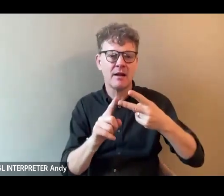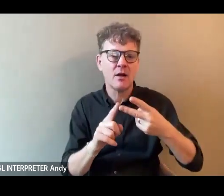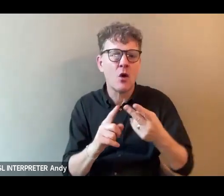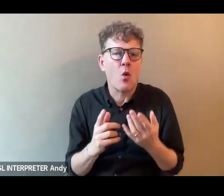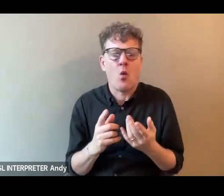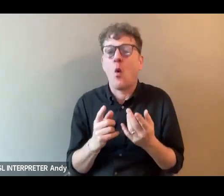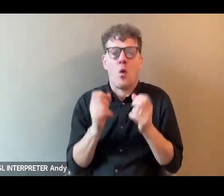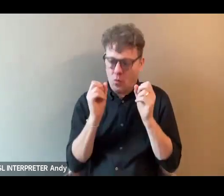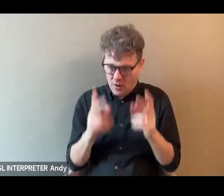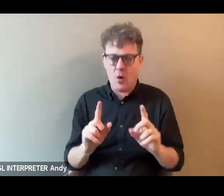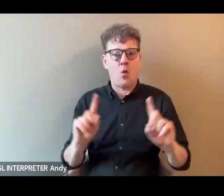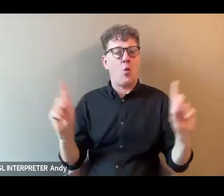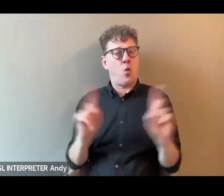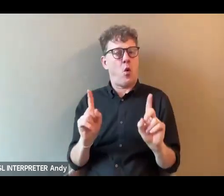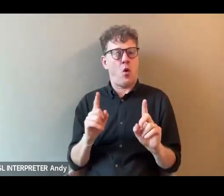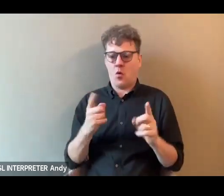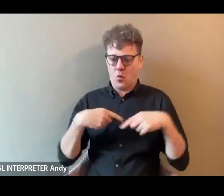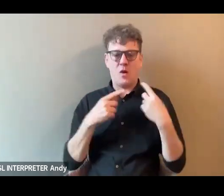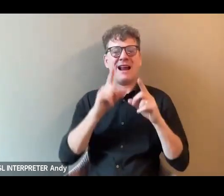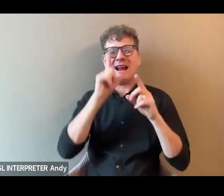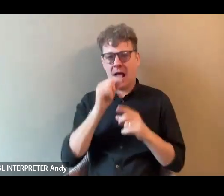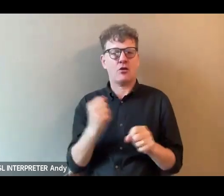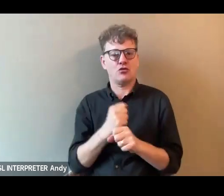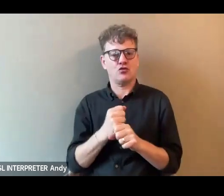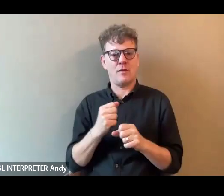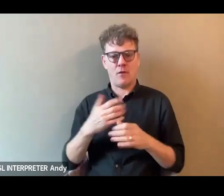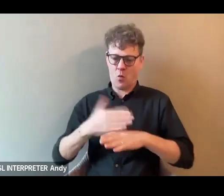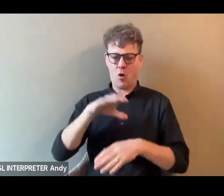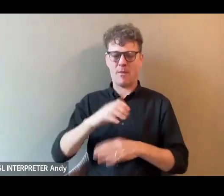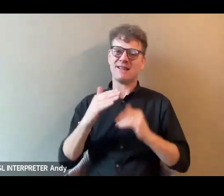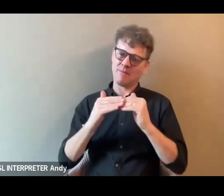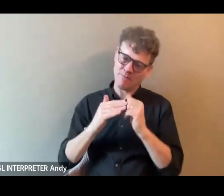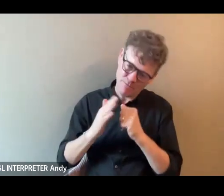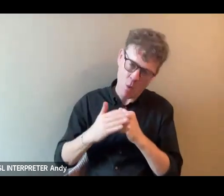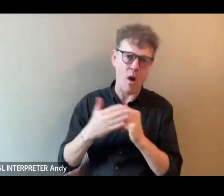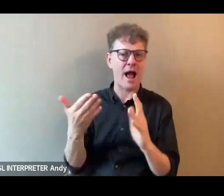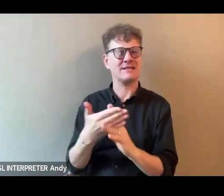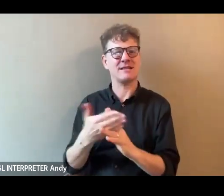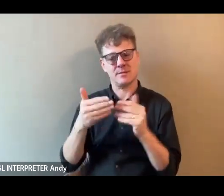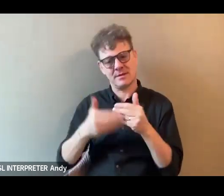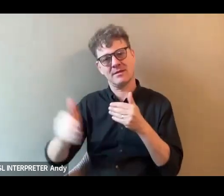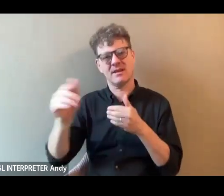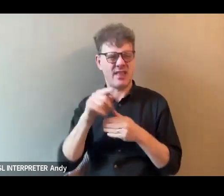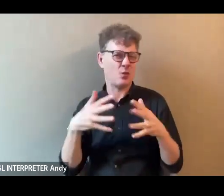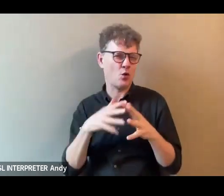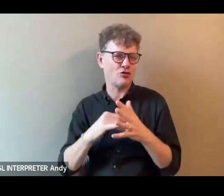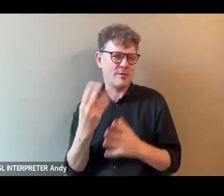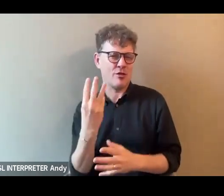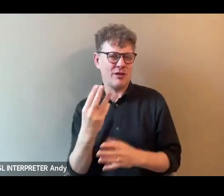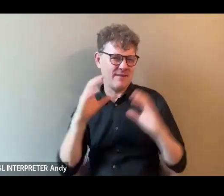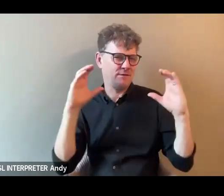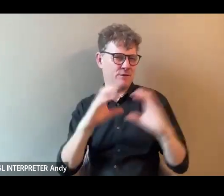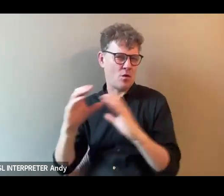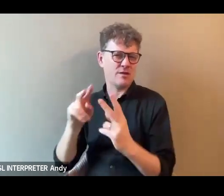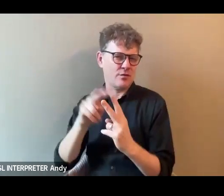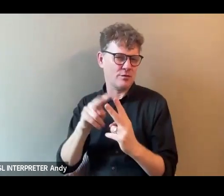what can we do to make workplaces more accessible. That's effectively the 2 main parts of Workstream 3. And